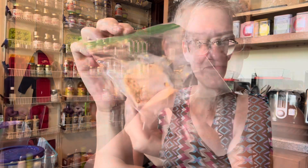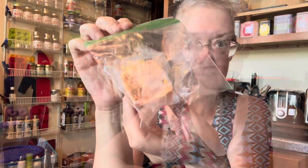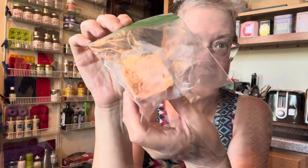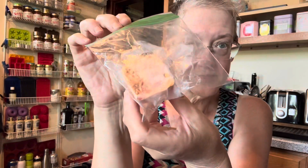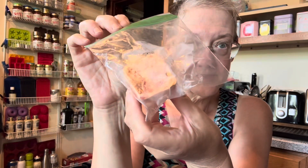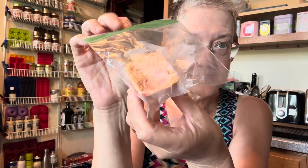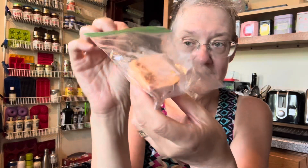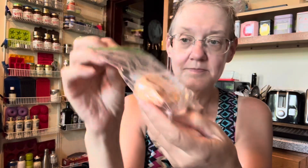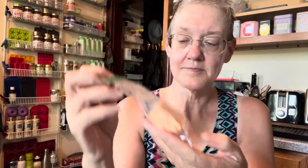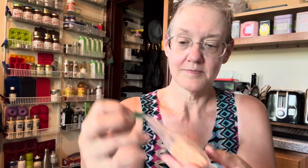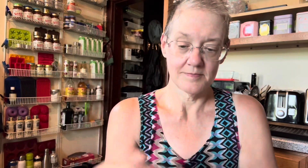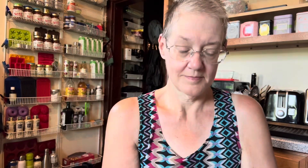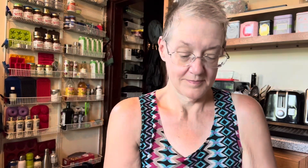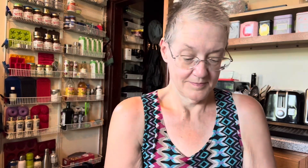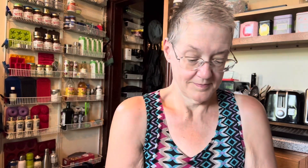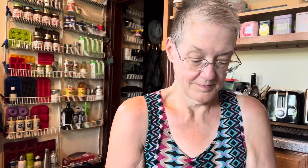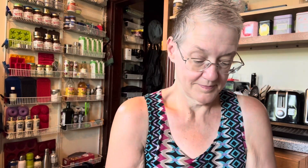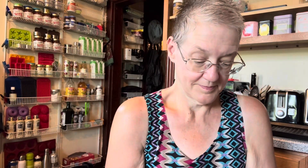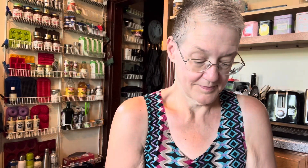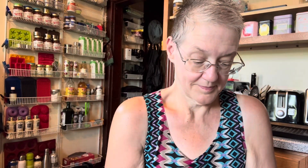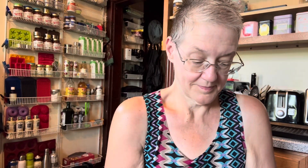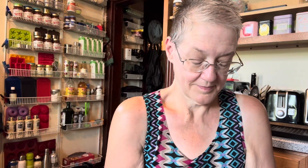So let's get these in the fridge to keep them cold.